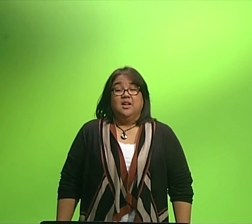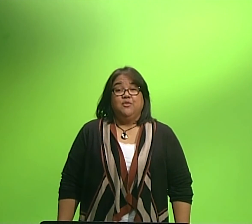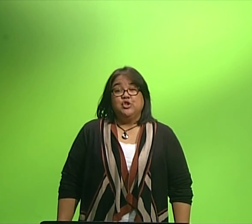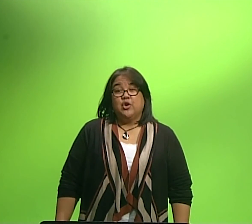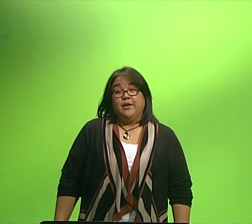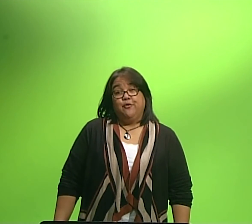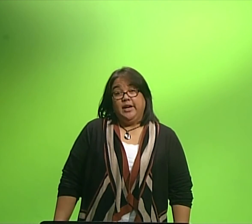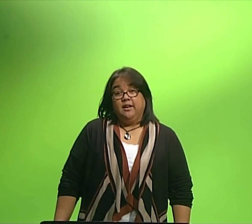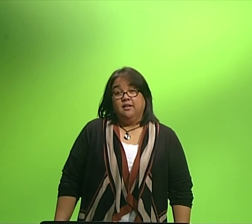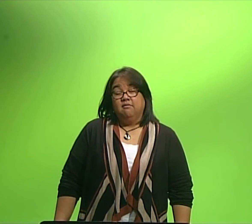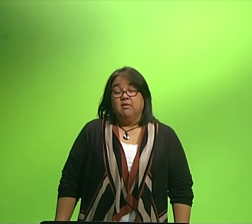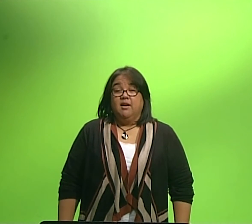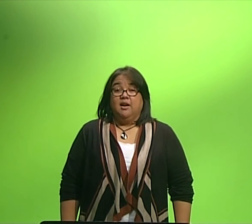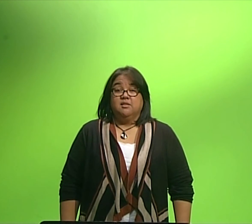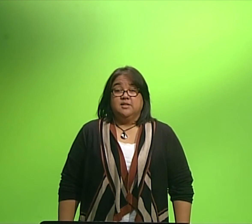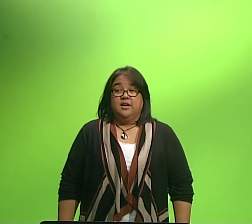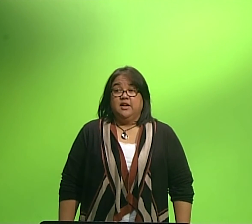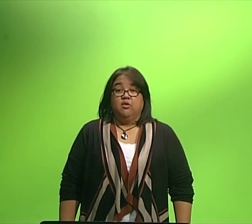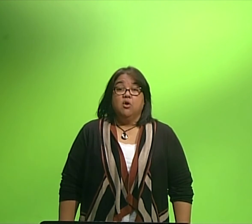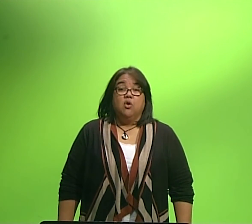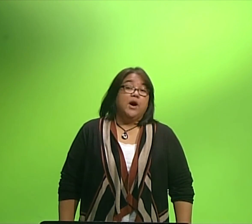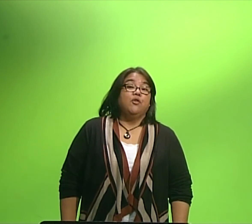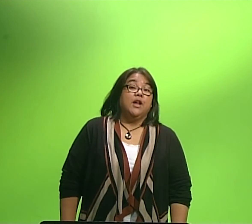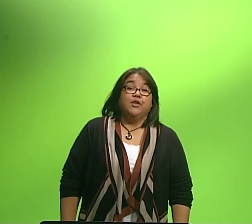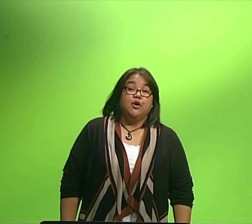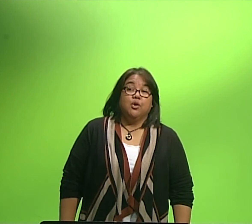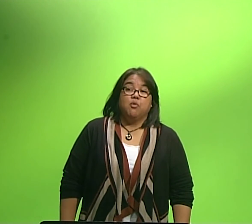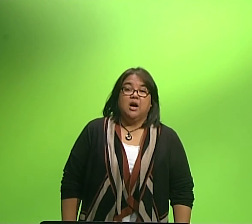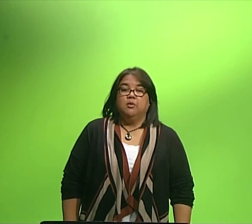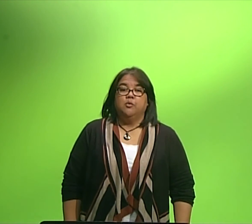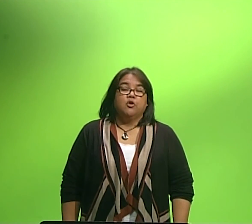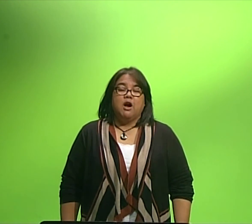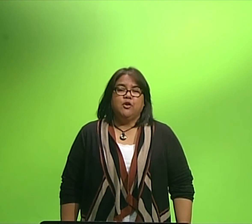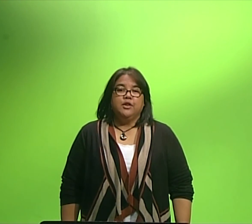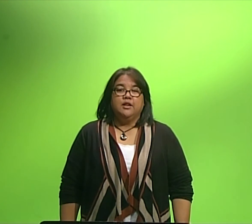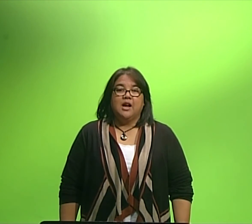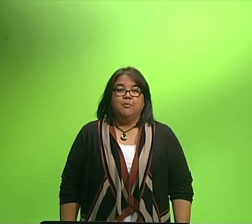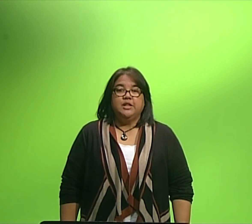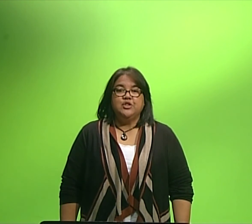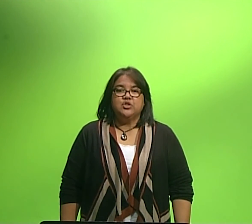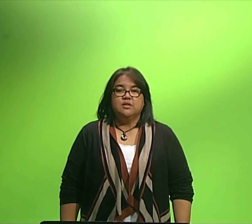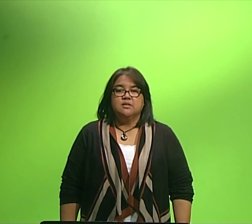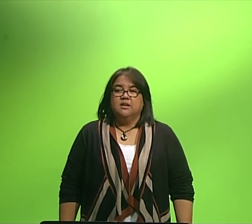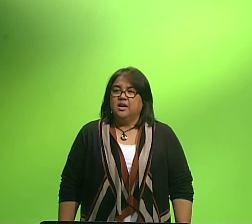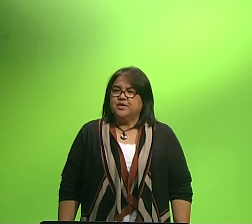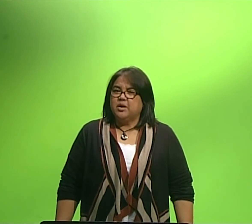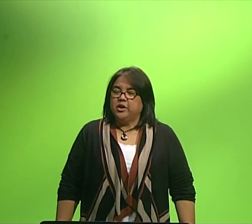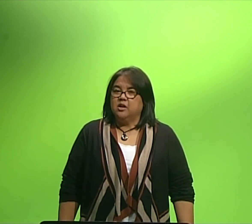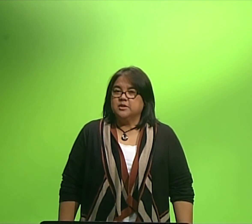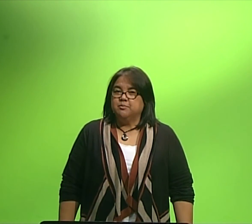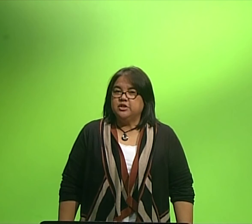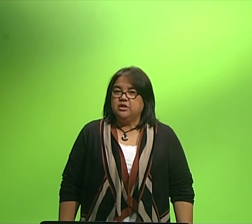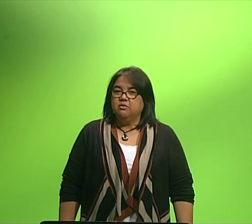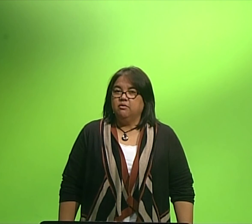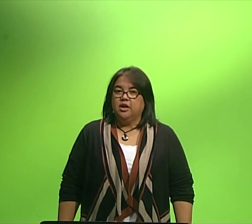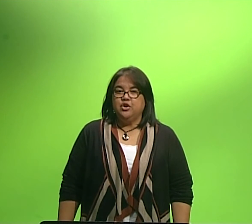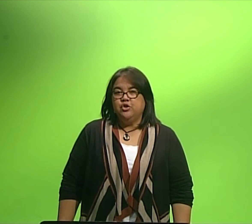If you try to fake it and say that, oh, I don't have a hearing problem or I don't need accommodations, if someone comes up to you and you don't